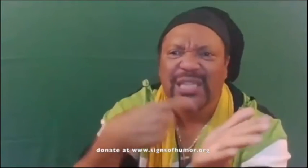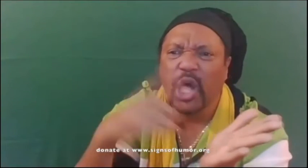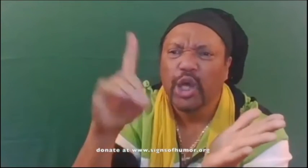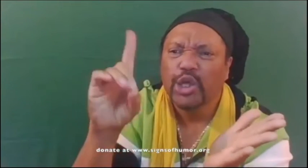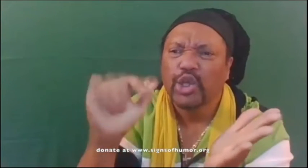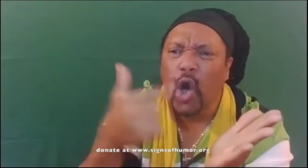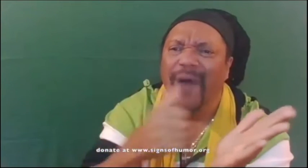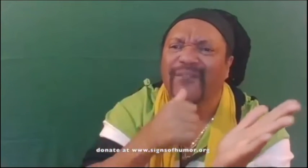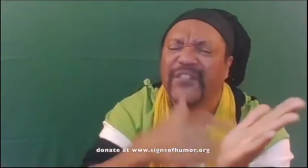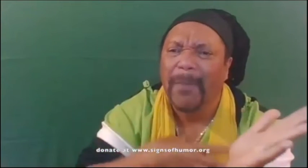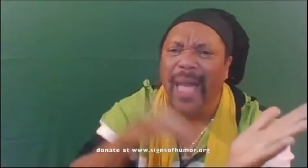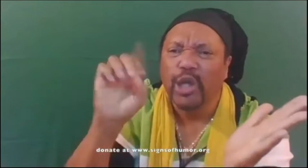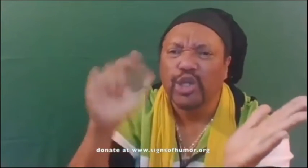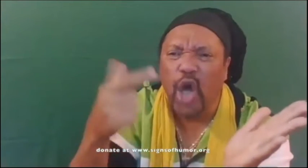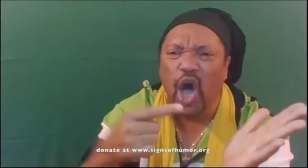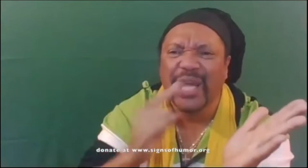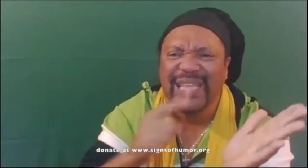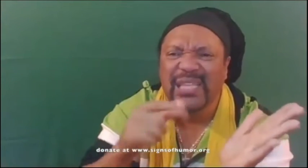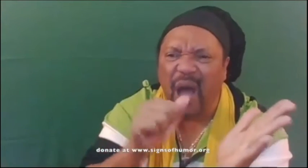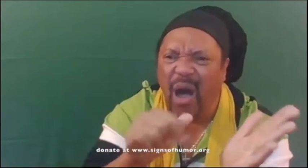like in the dictionary, it says a bitch is a dog, right?